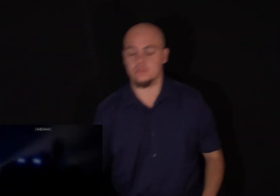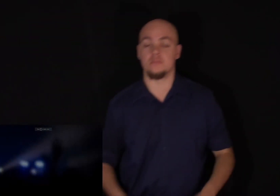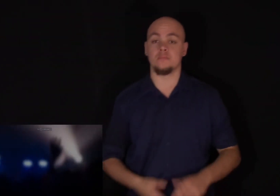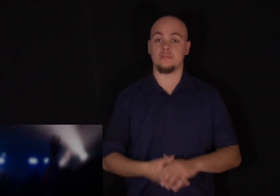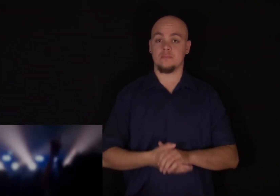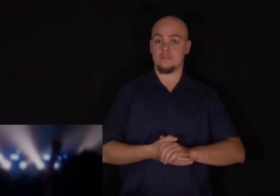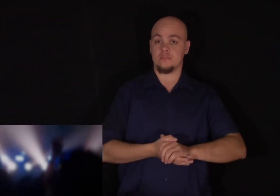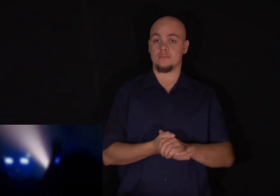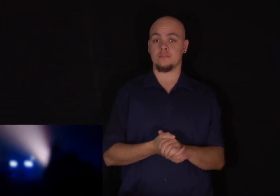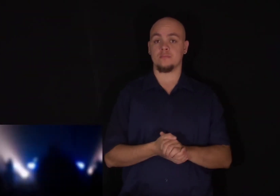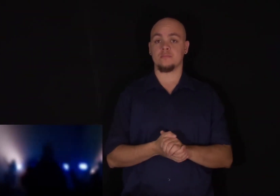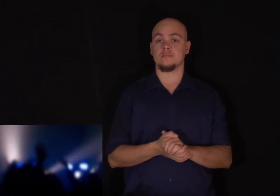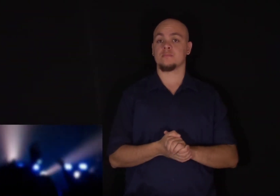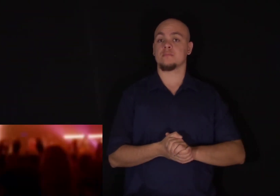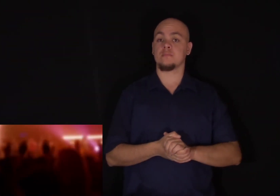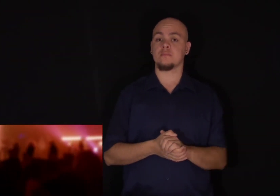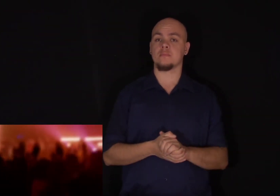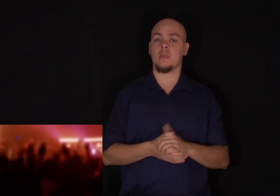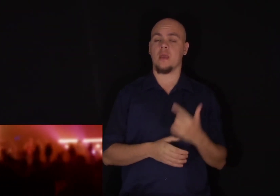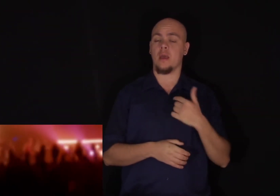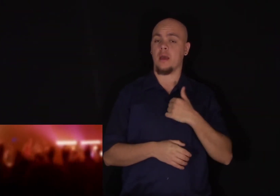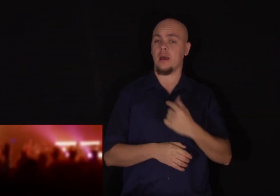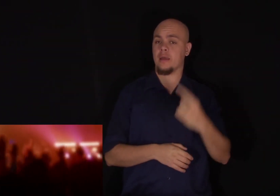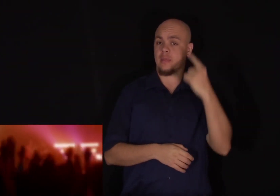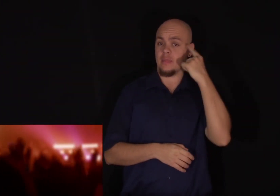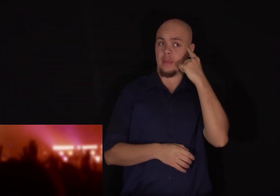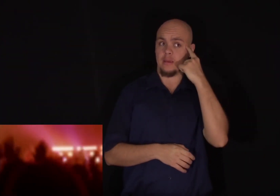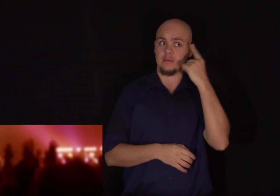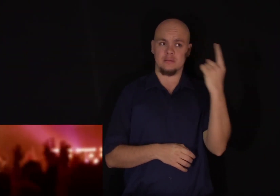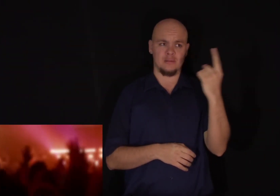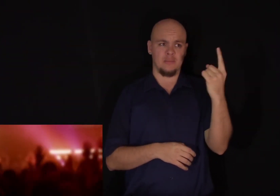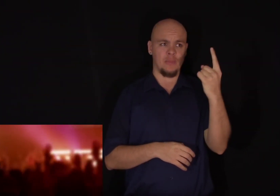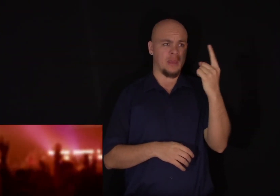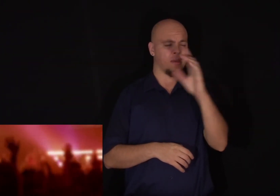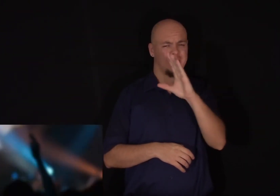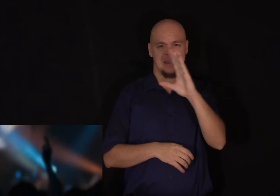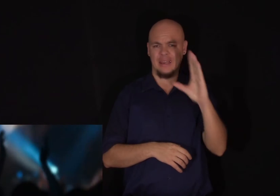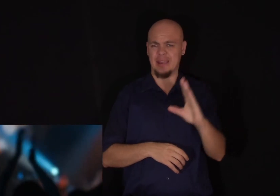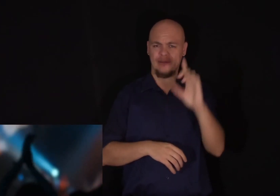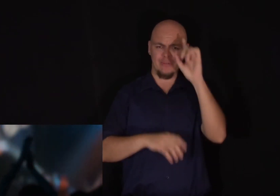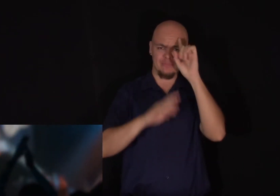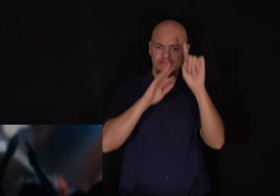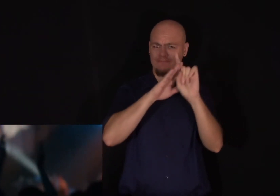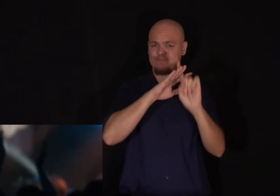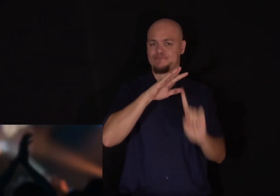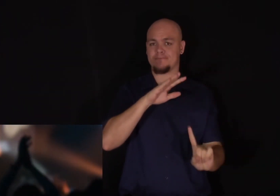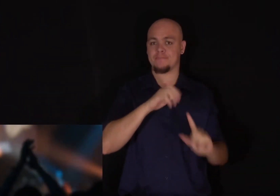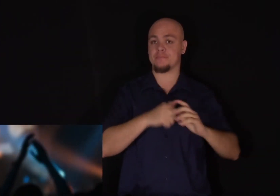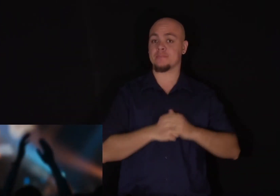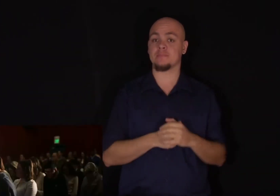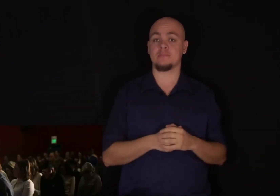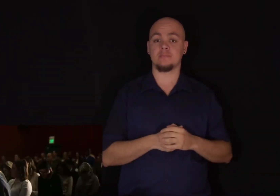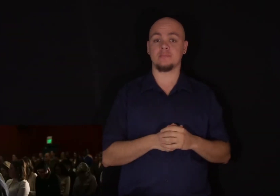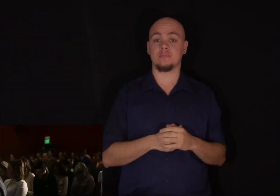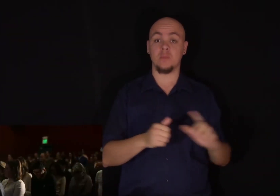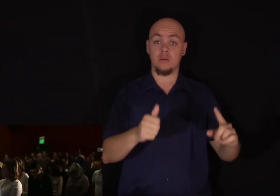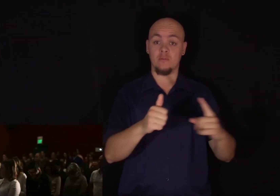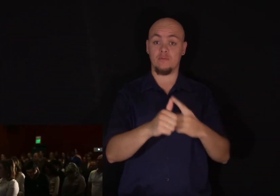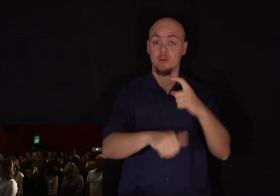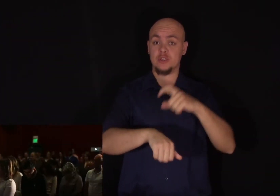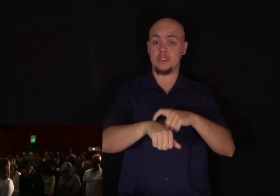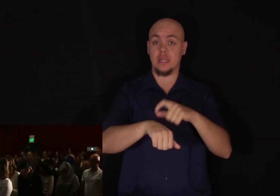I think one of the things that will never leave my mind is the first time I interpreted at